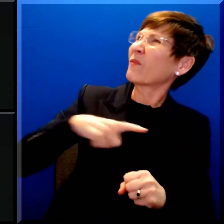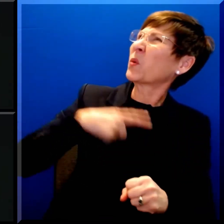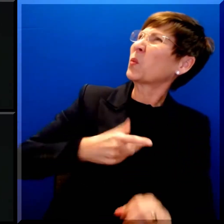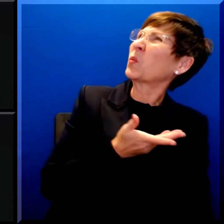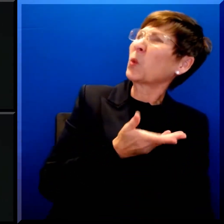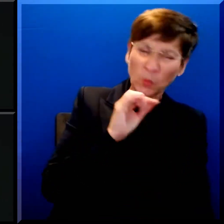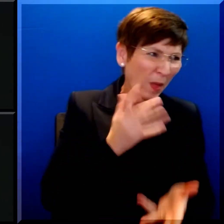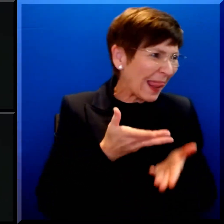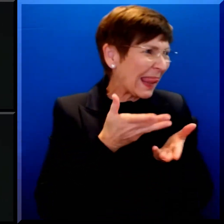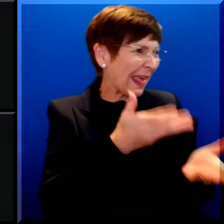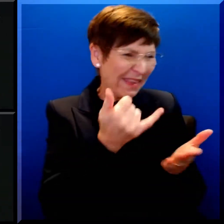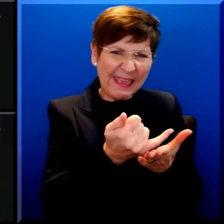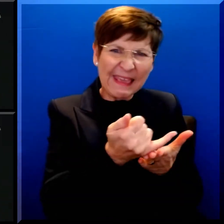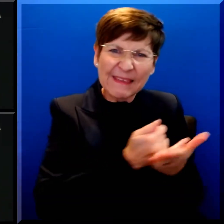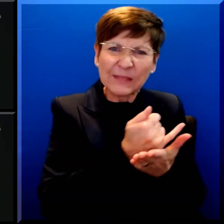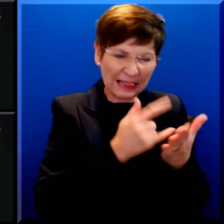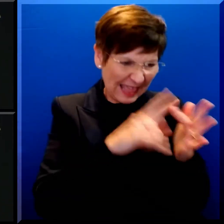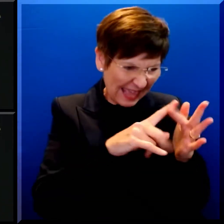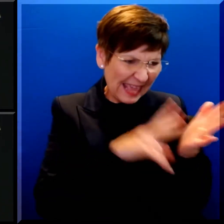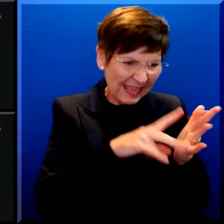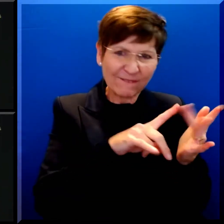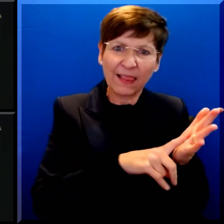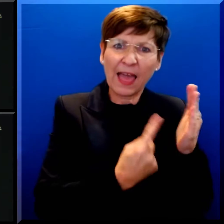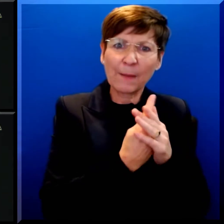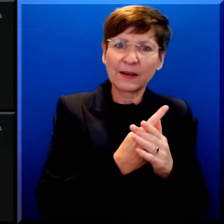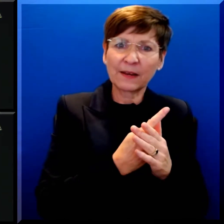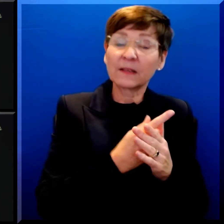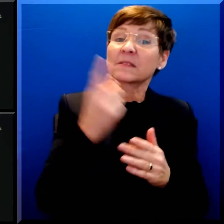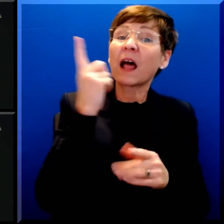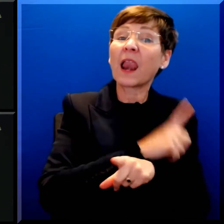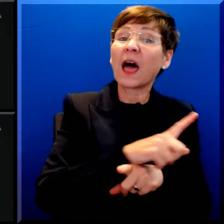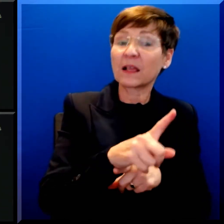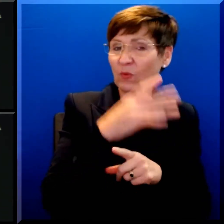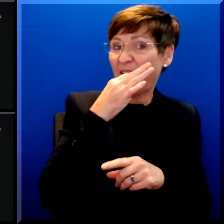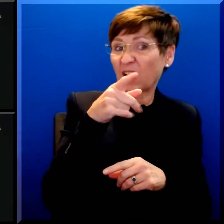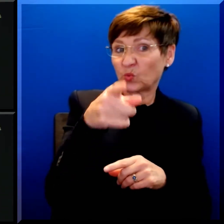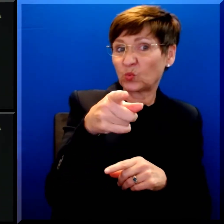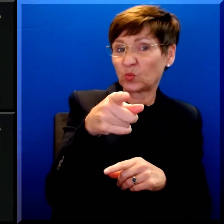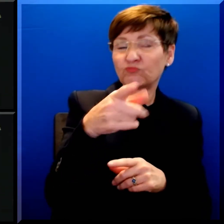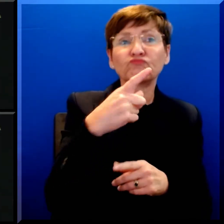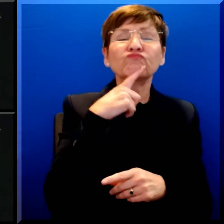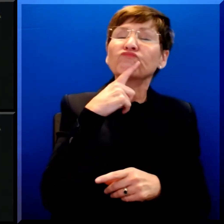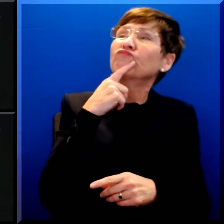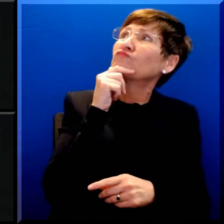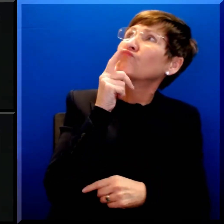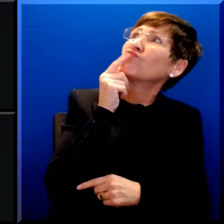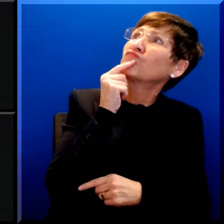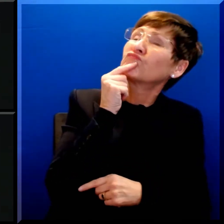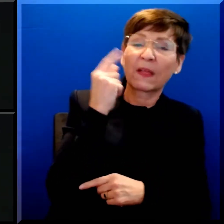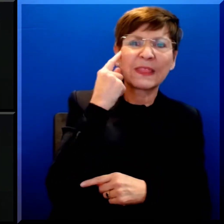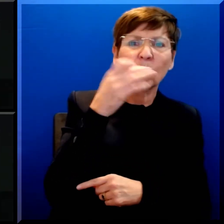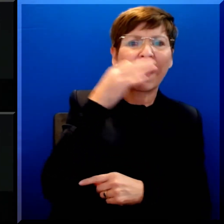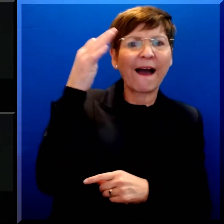why? God, why do you allow all this evil to go on? So last week, I asked you to type in the chat. I said, if you had to ask God a question like,